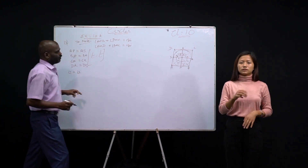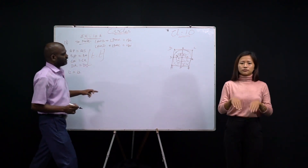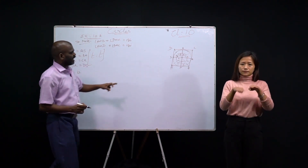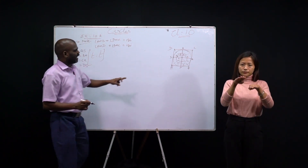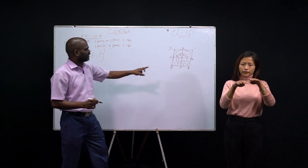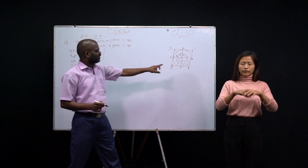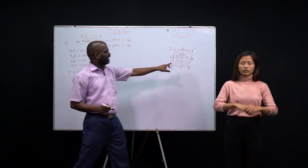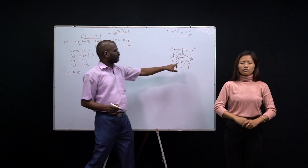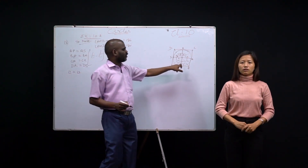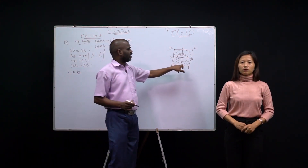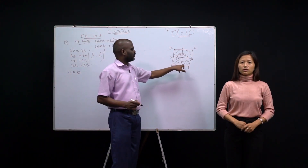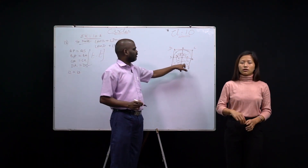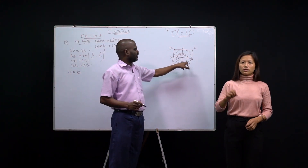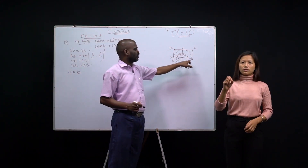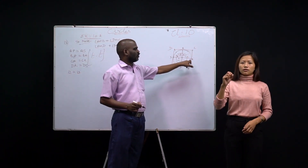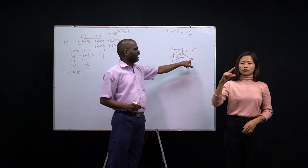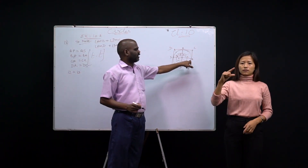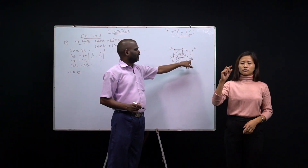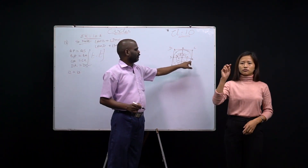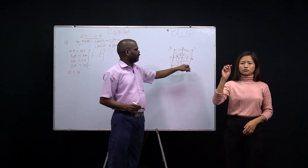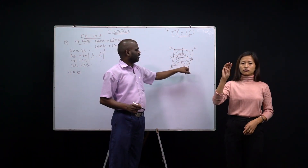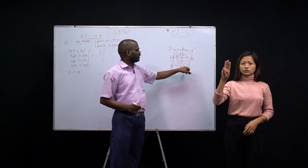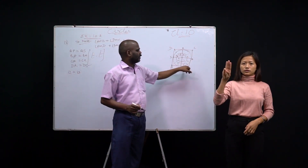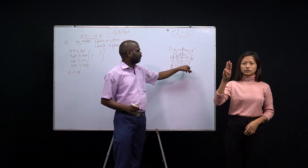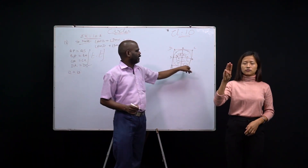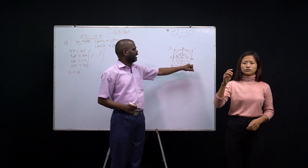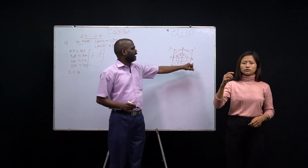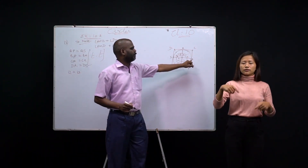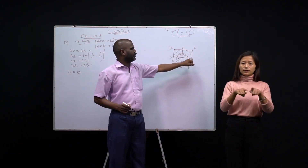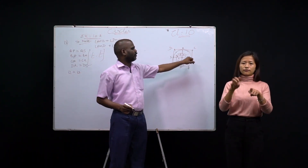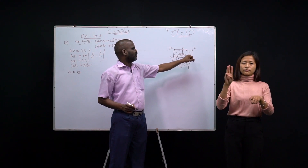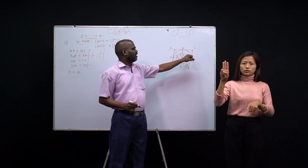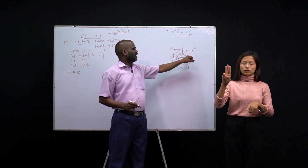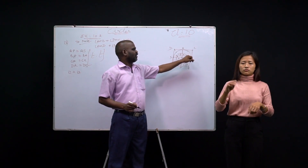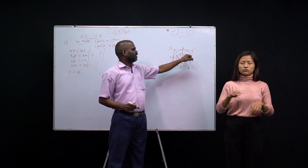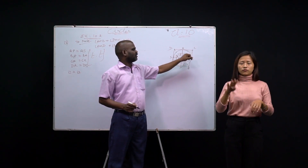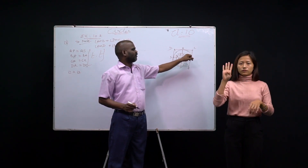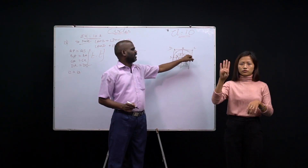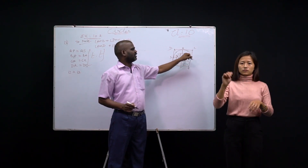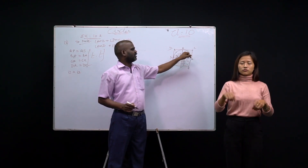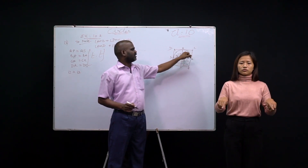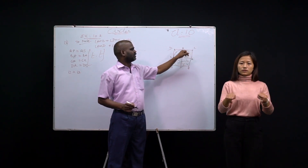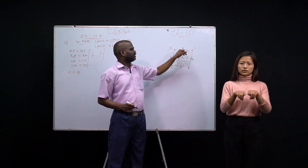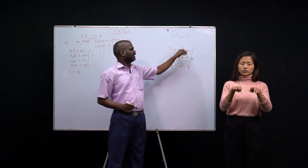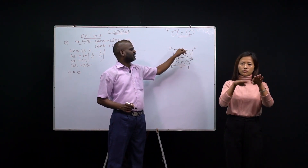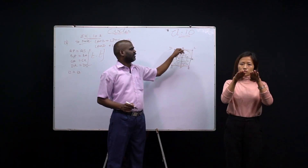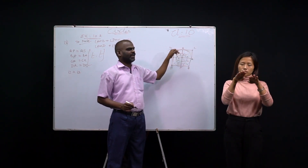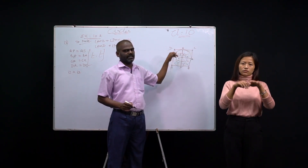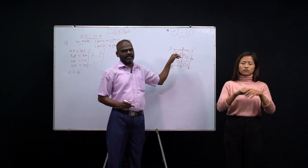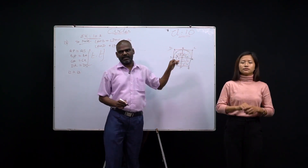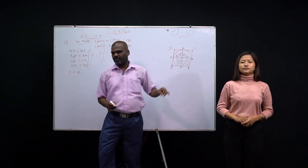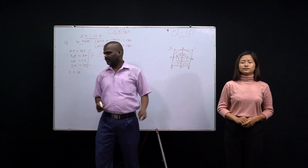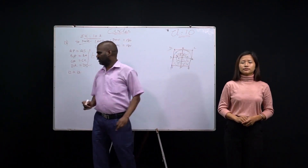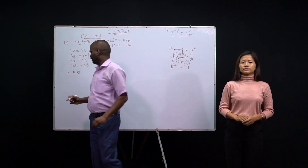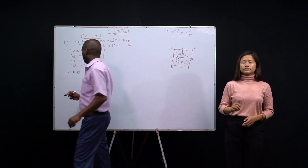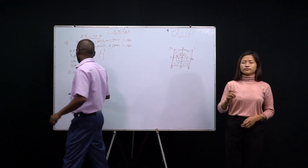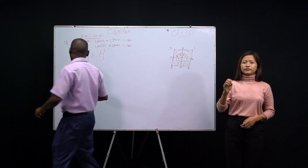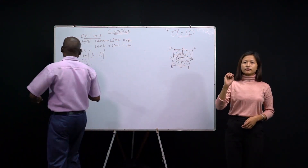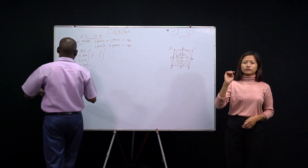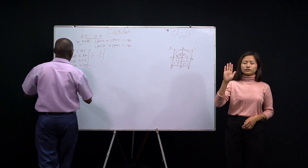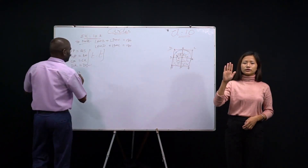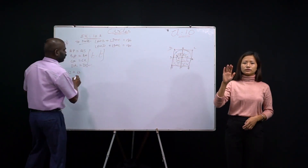So likewise angle 3 and 4 also equal, right? Because BP and BQ. Likewise 5 and 6, 6, 7 and 8.